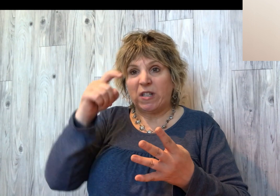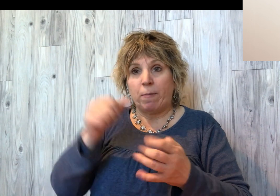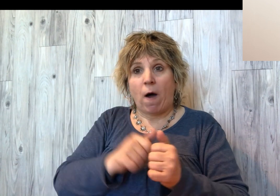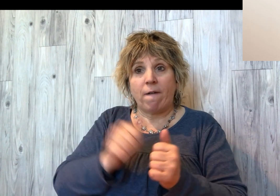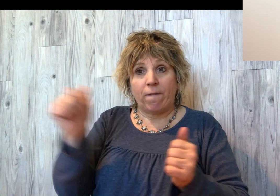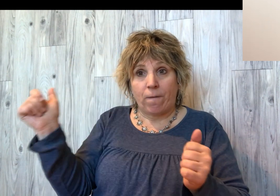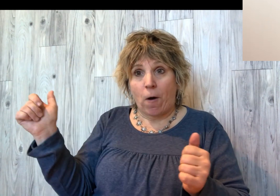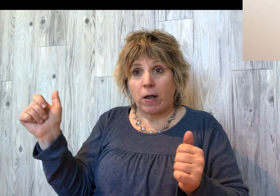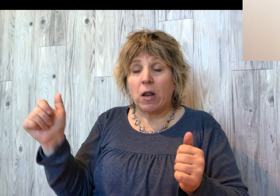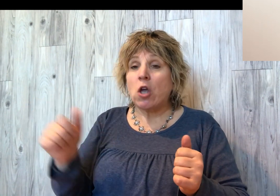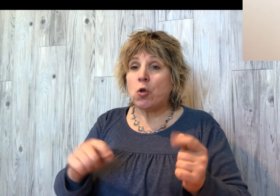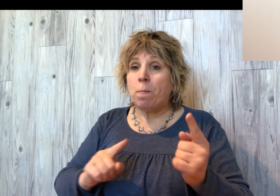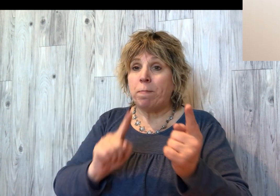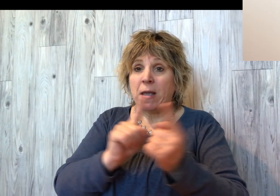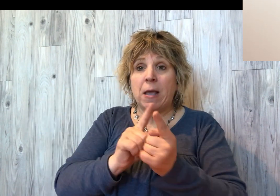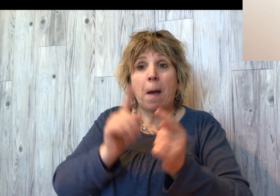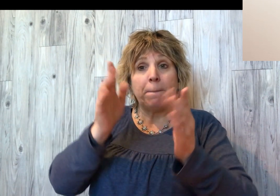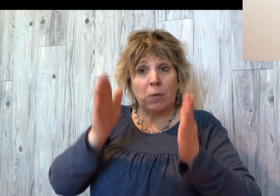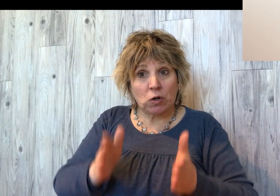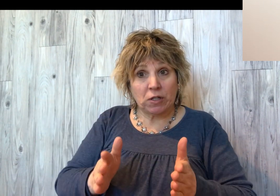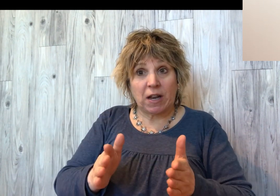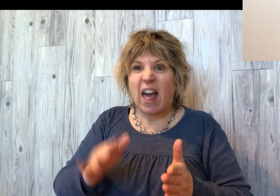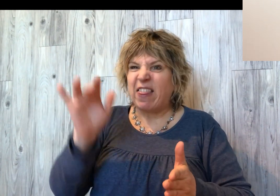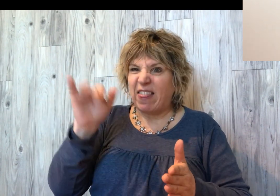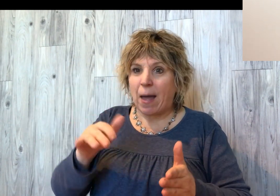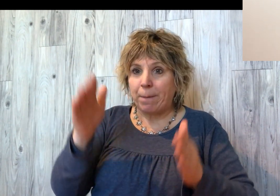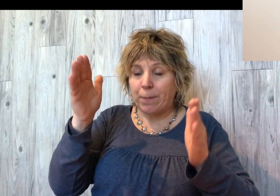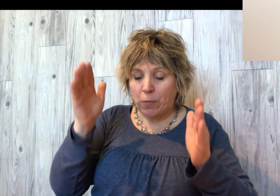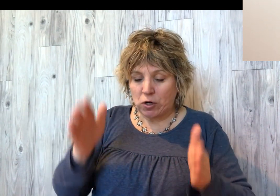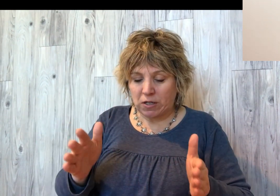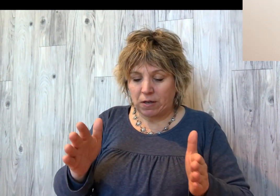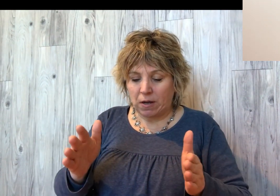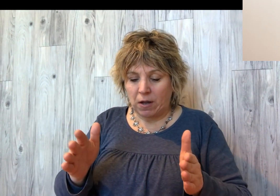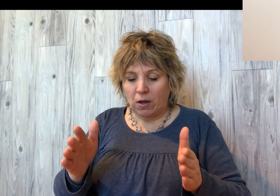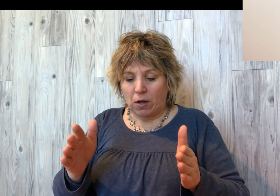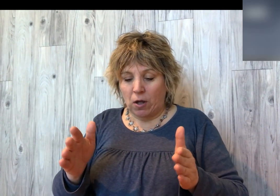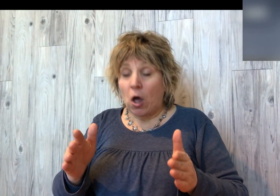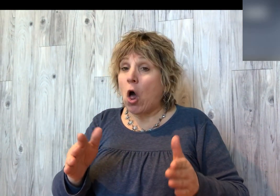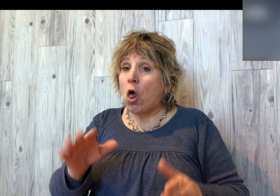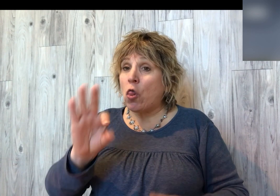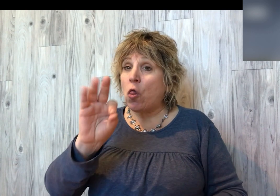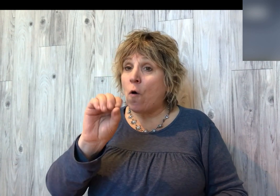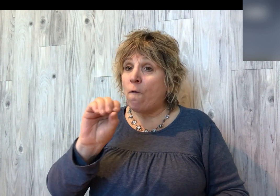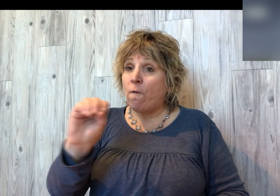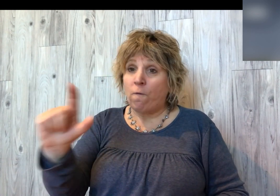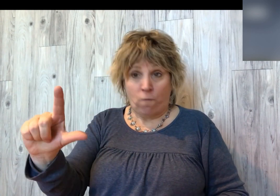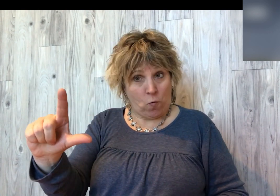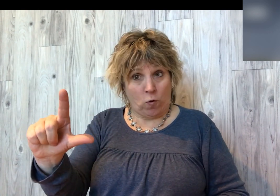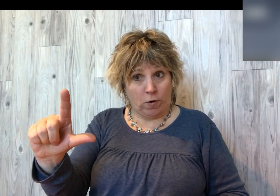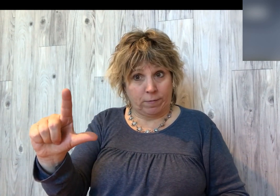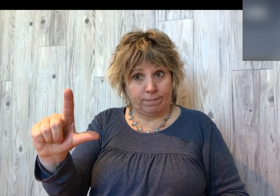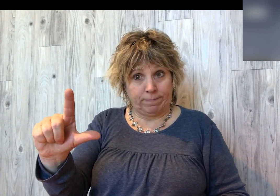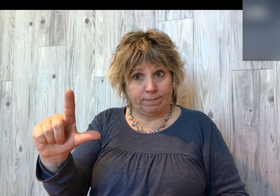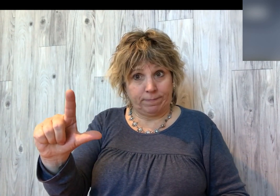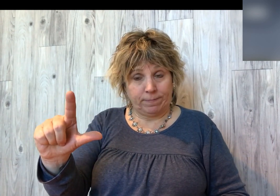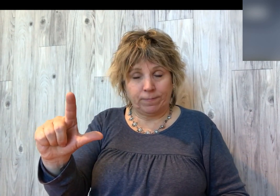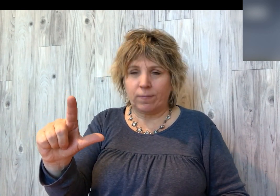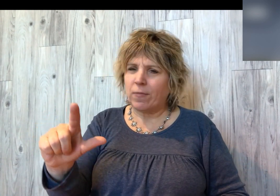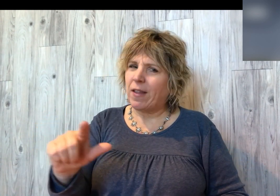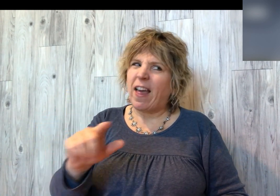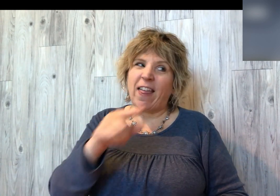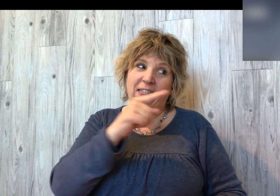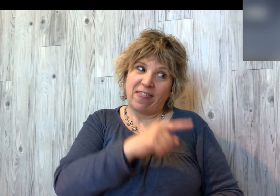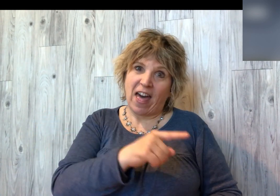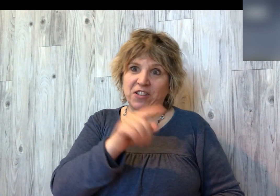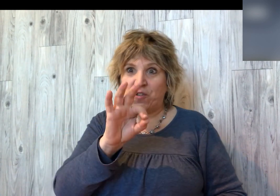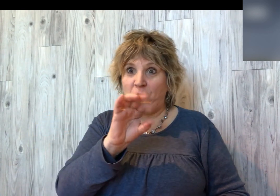wisdom, we run into this person, we become this person, the next person that gets more offensive, the fool. Say it with me. The fool. Say,